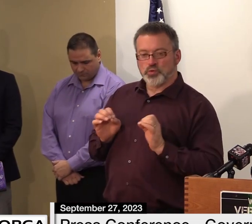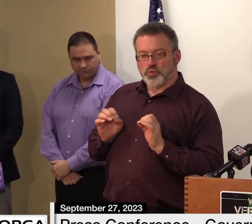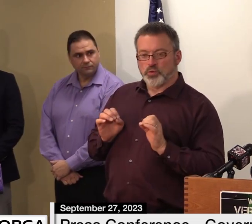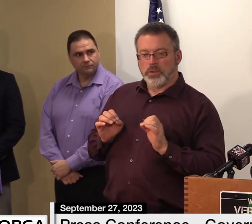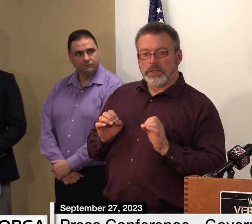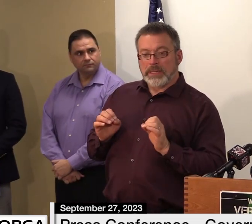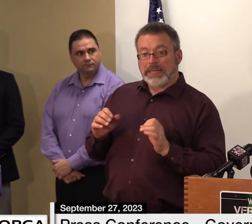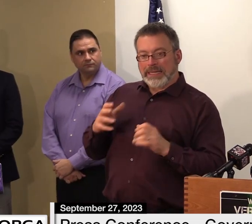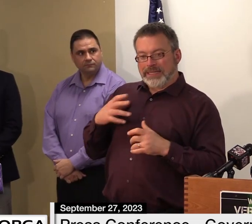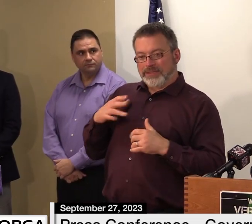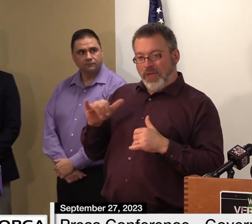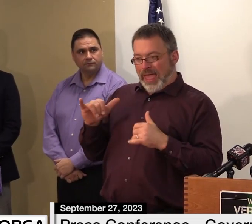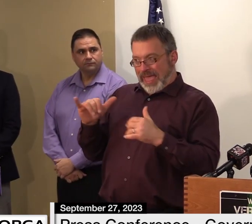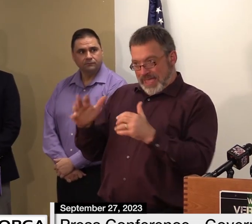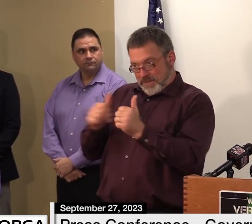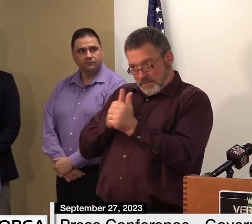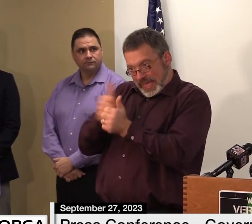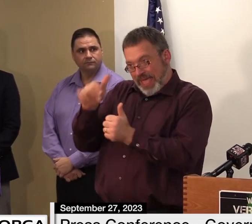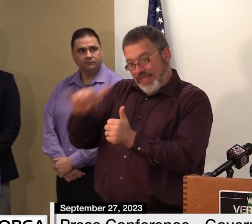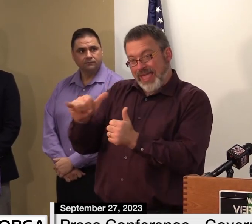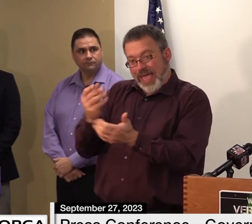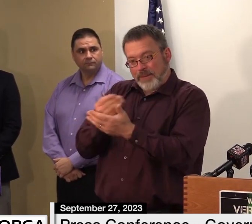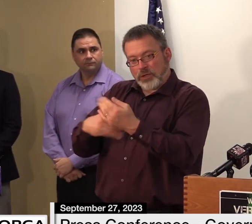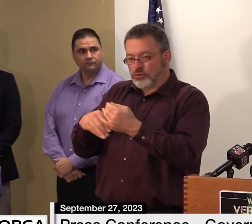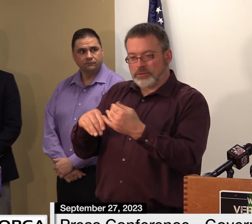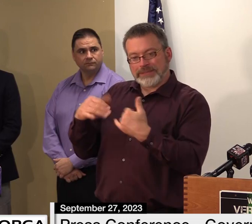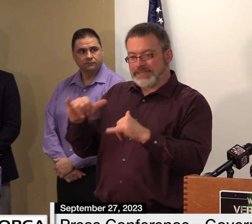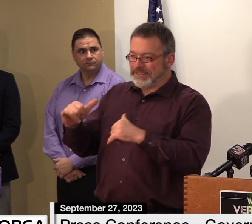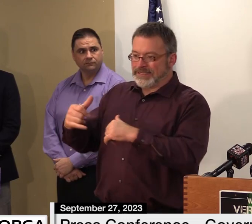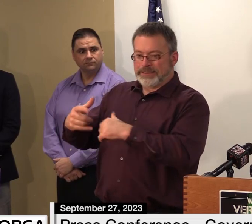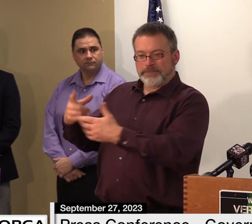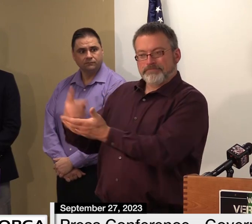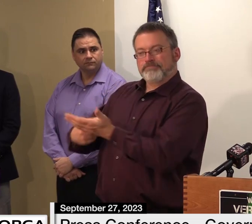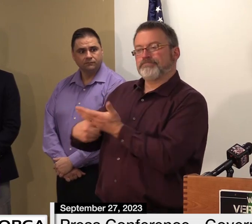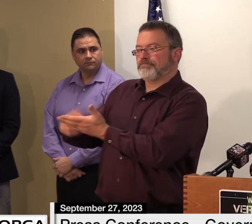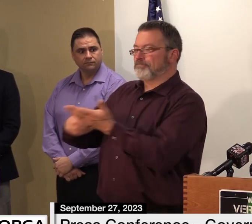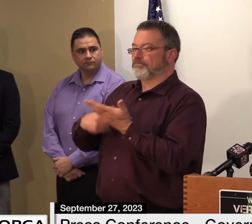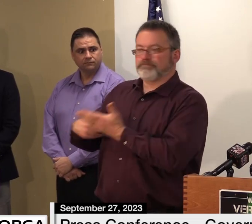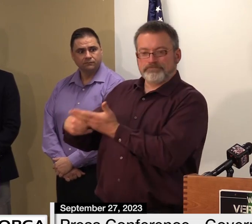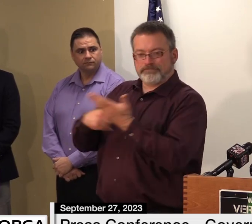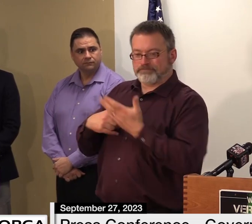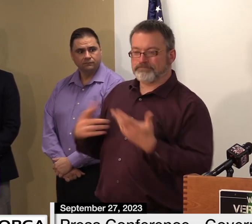at this juncture. But that's still on the table, hopefully.